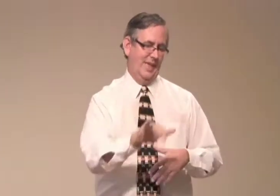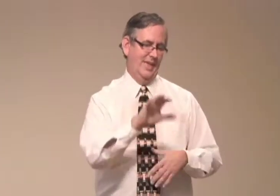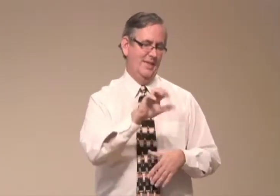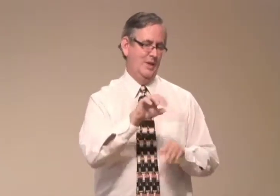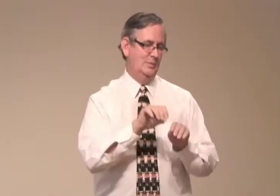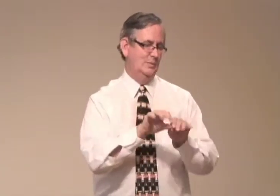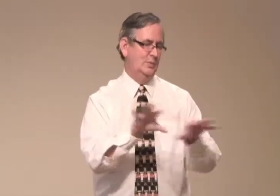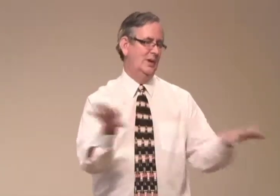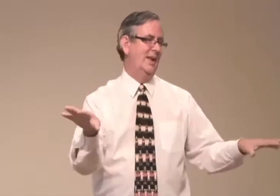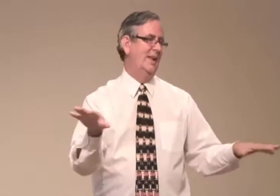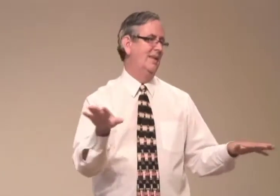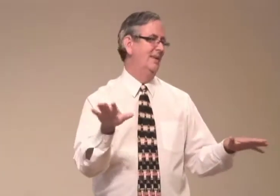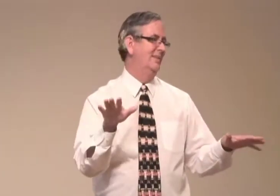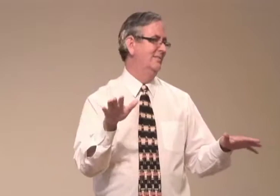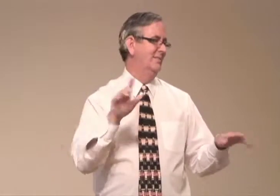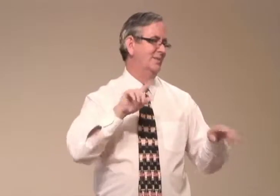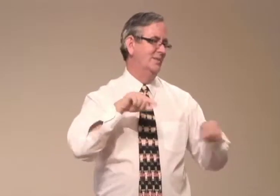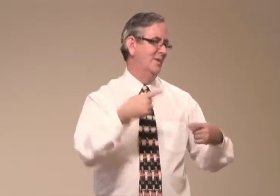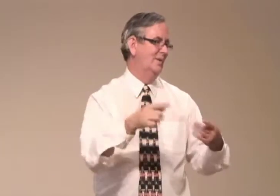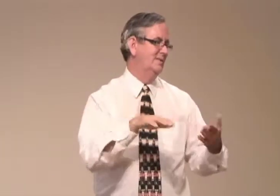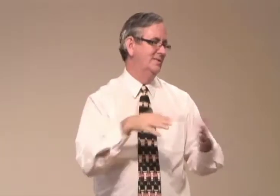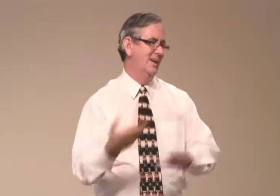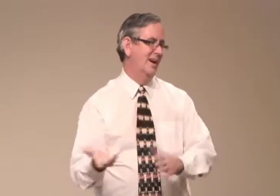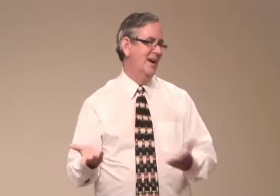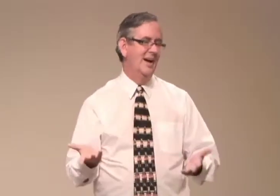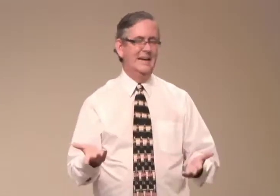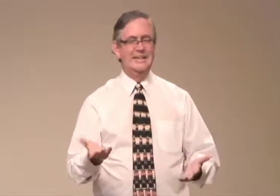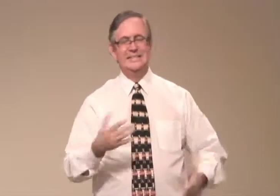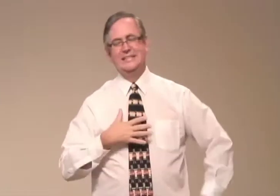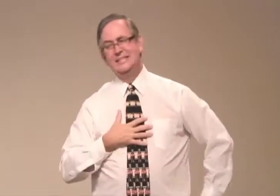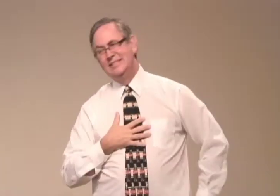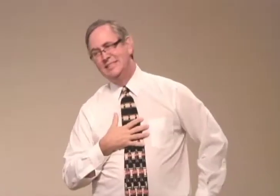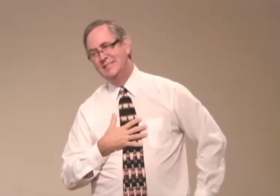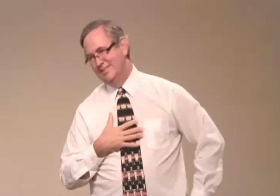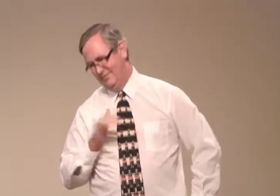But the cancer has spread too far. She's going to die.